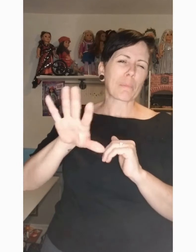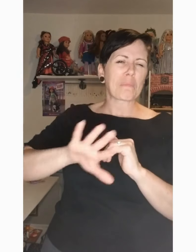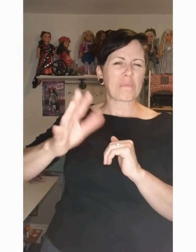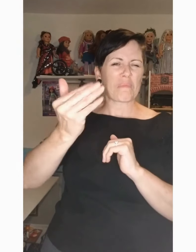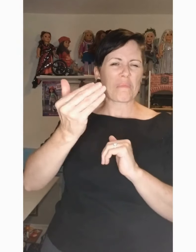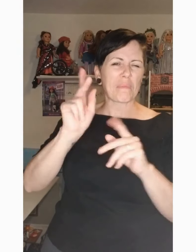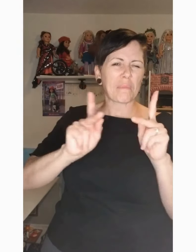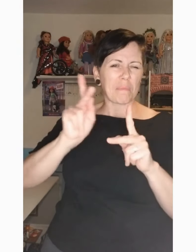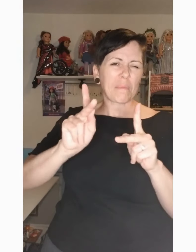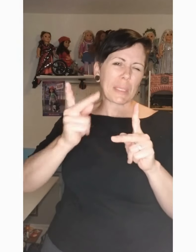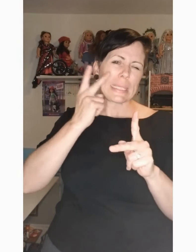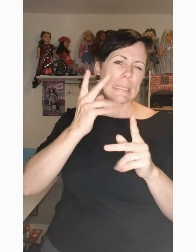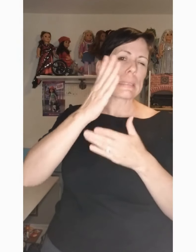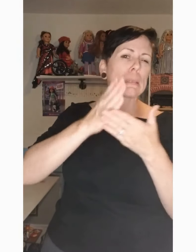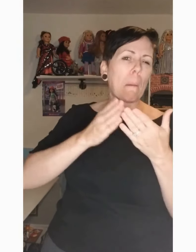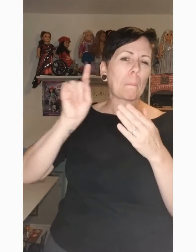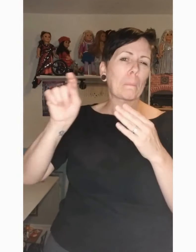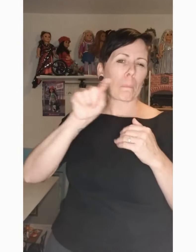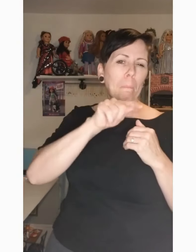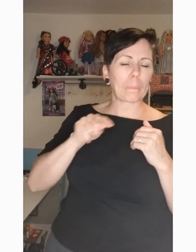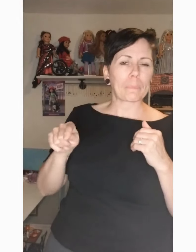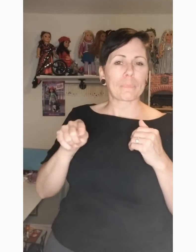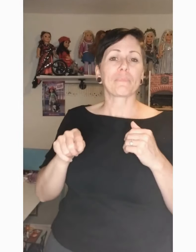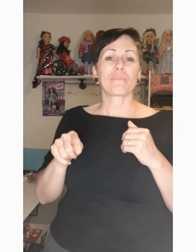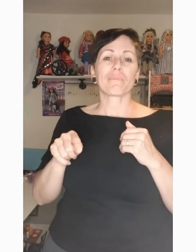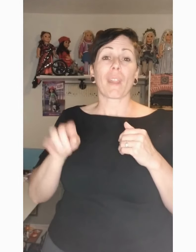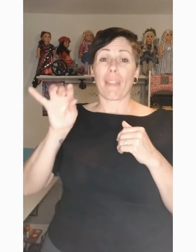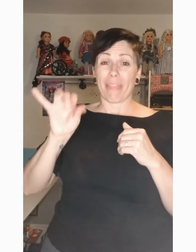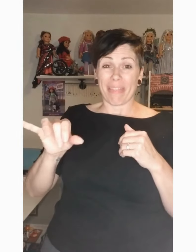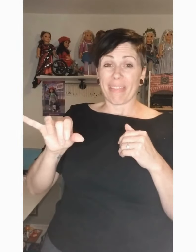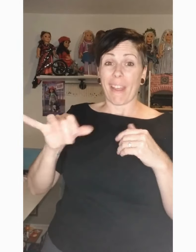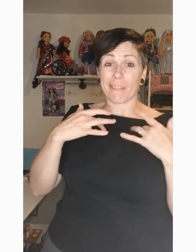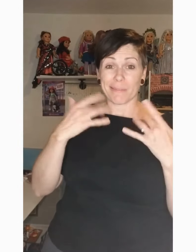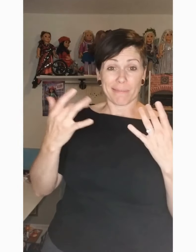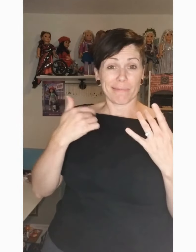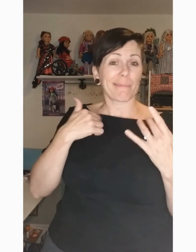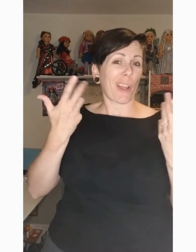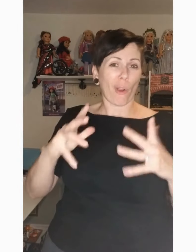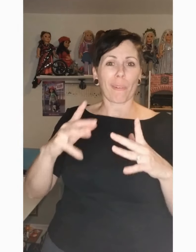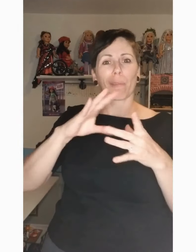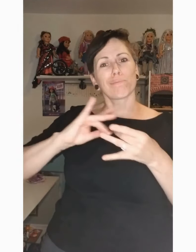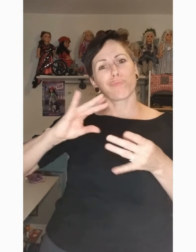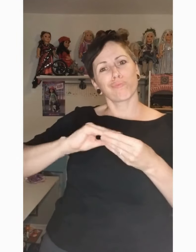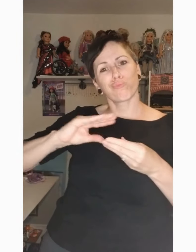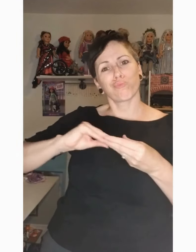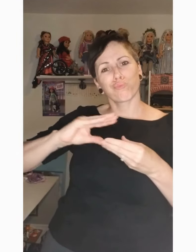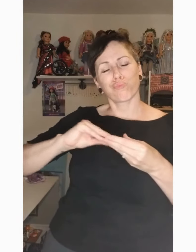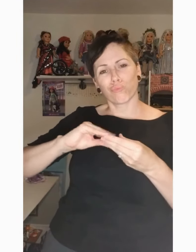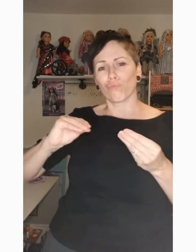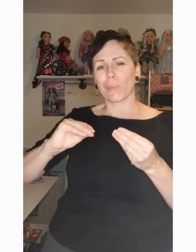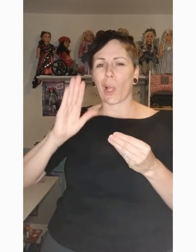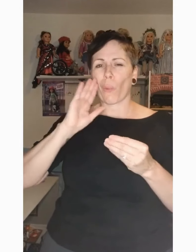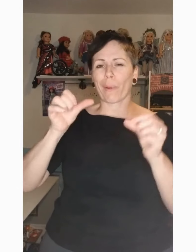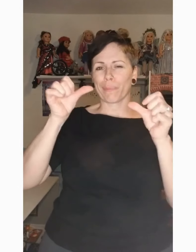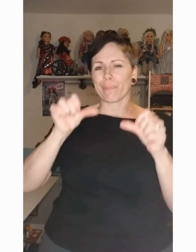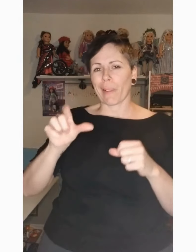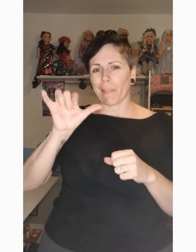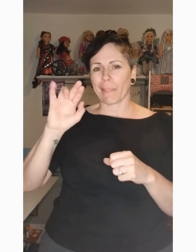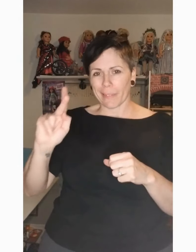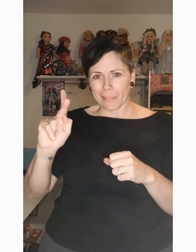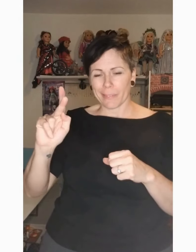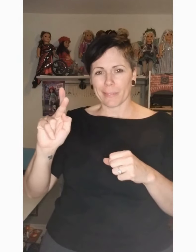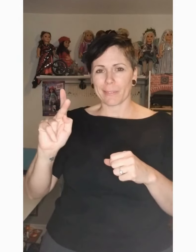that were there. I did do a recap of that event, so if you want to see that, I can link it at the end of this video and